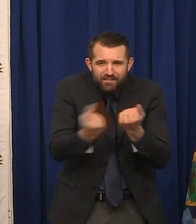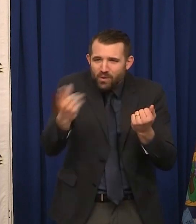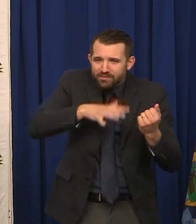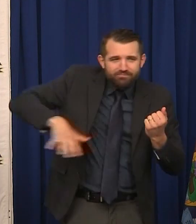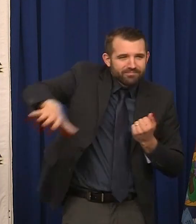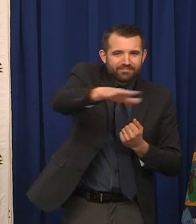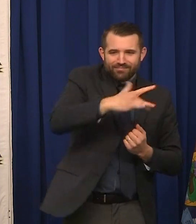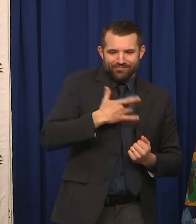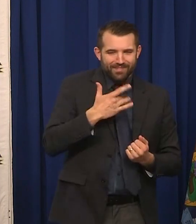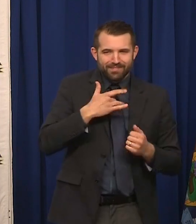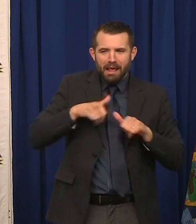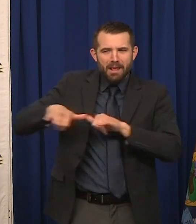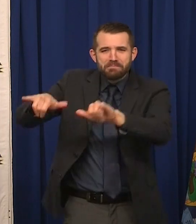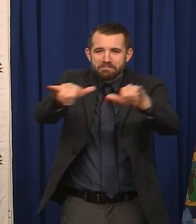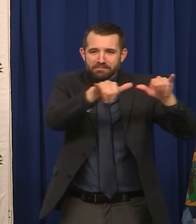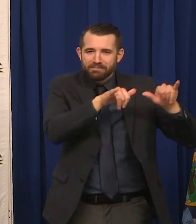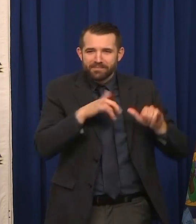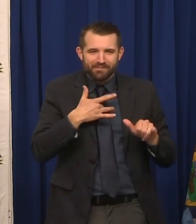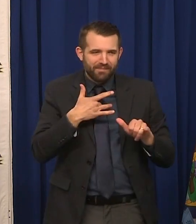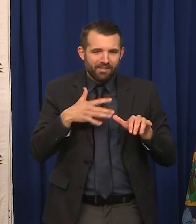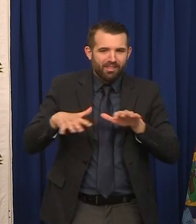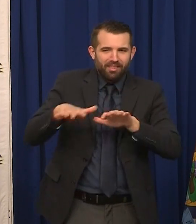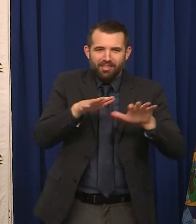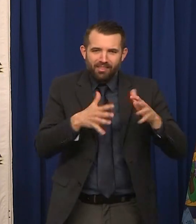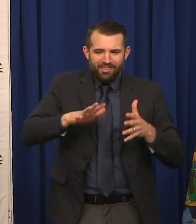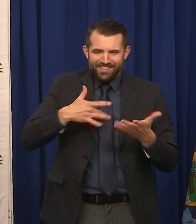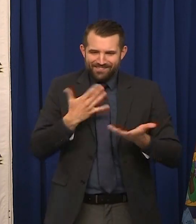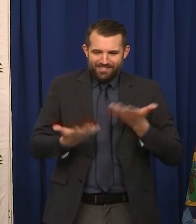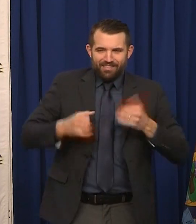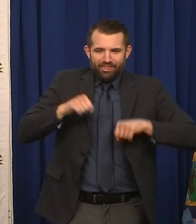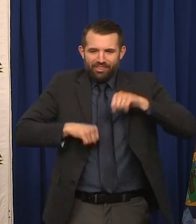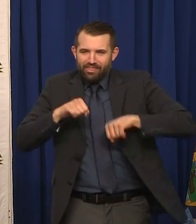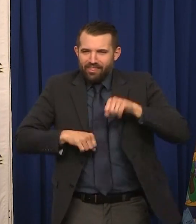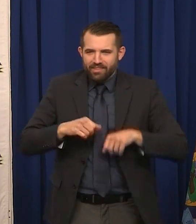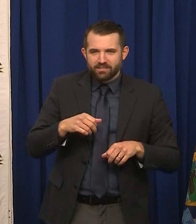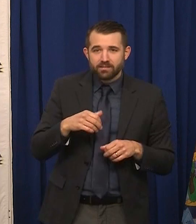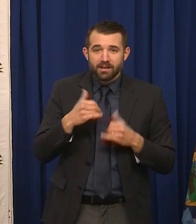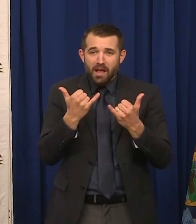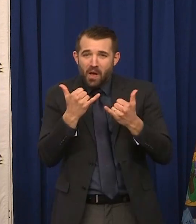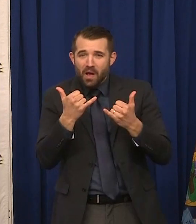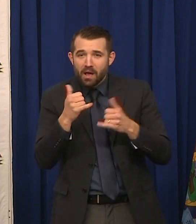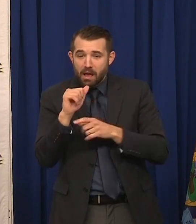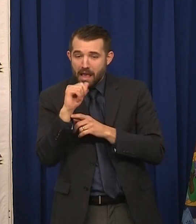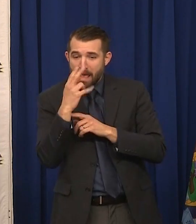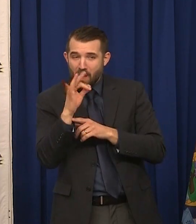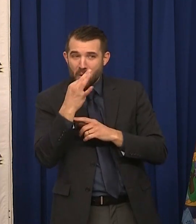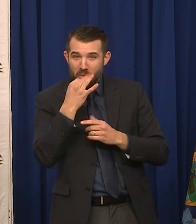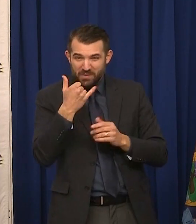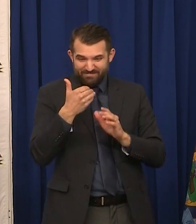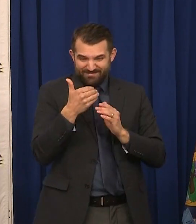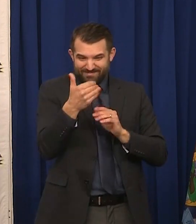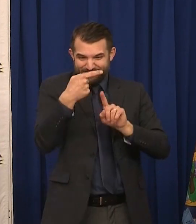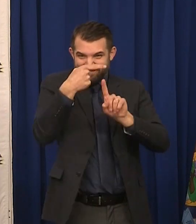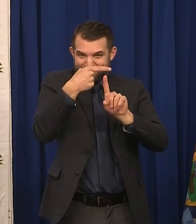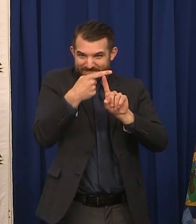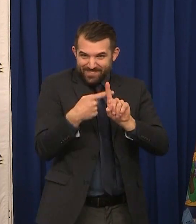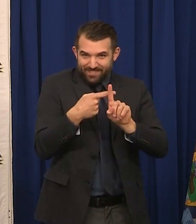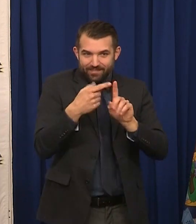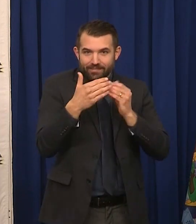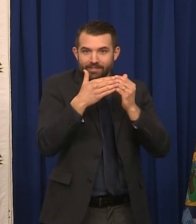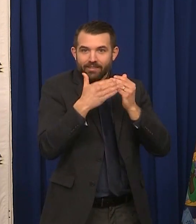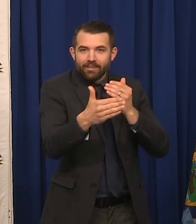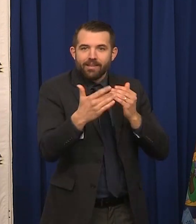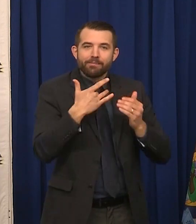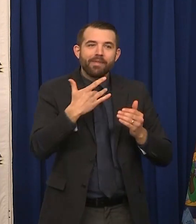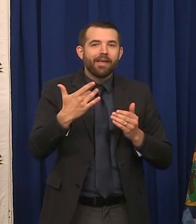The places that you might normally have gone right now in times of unsettling to get